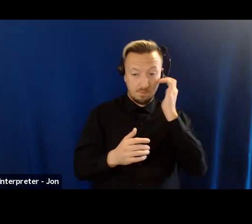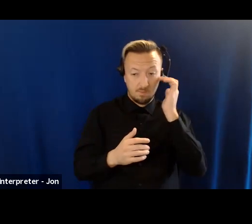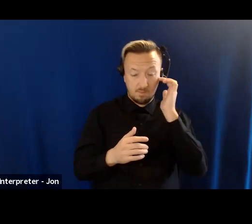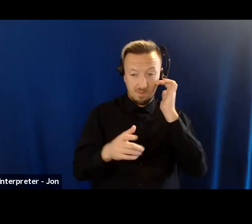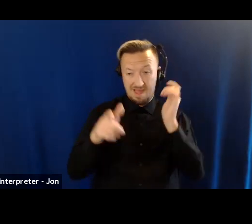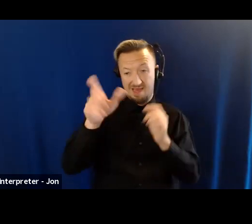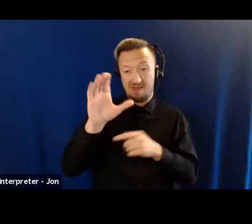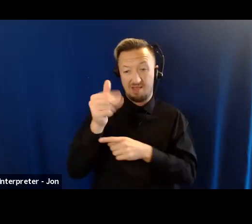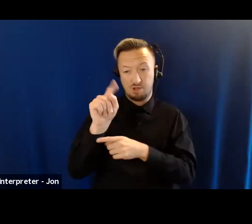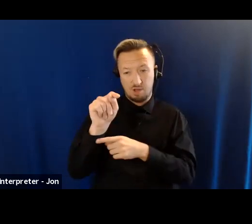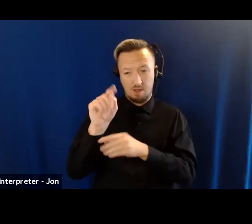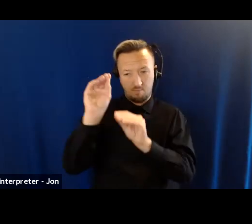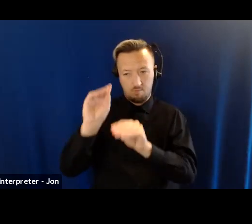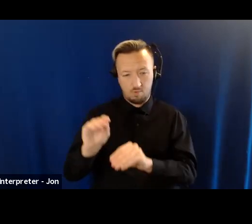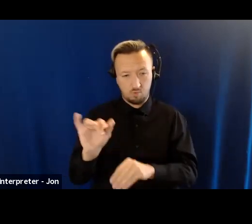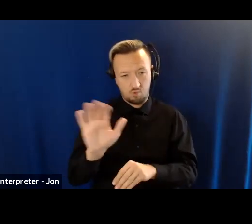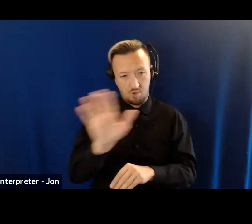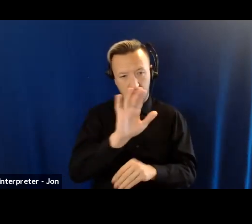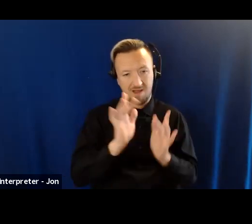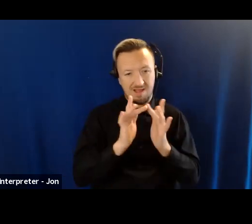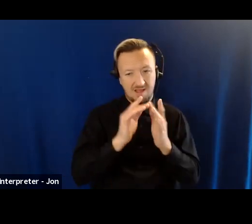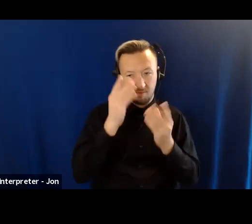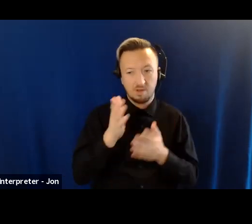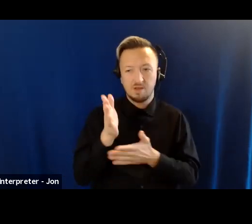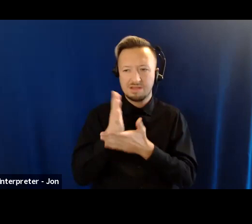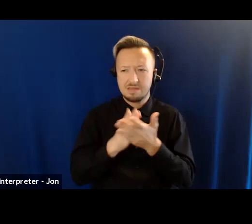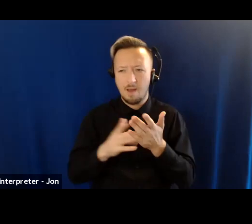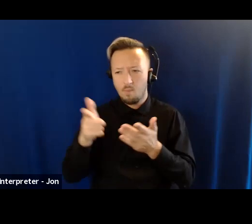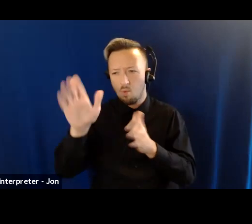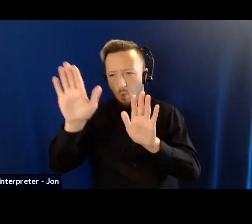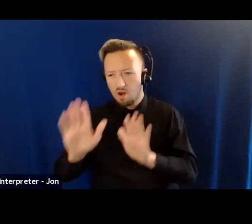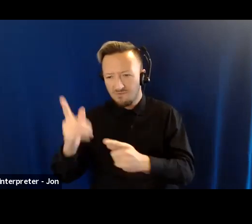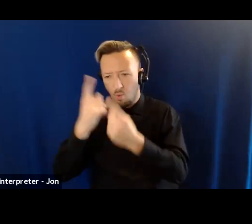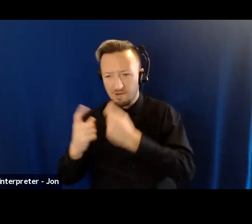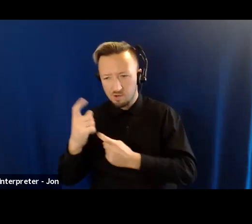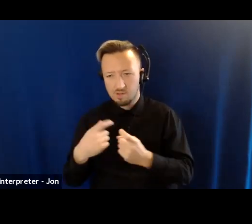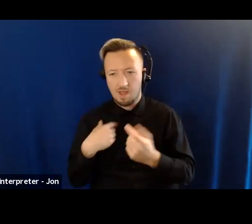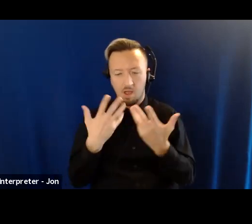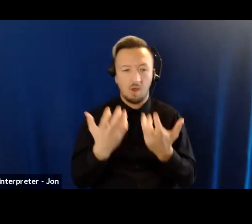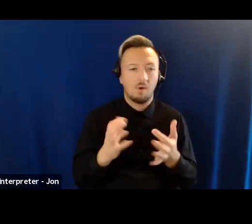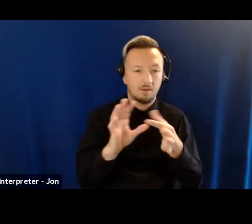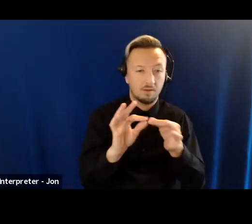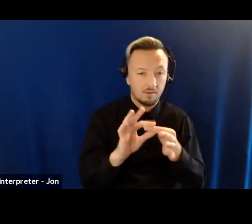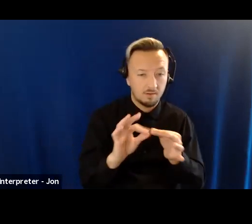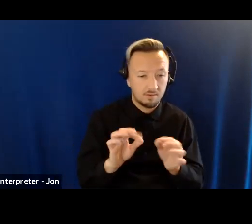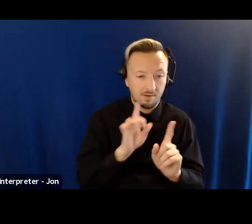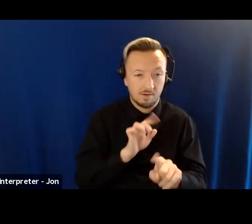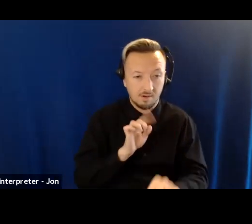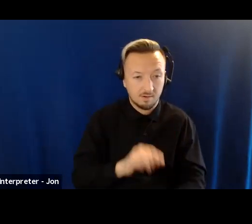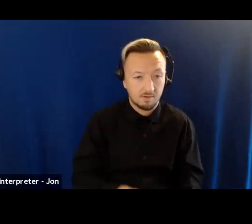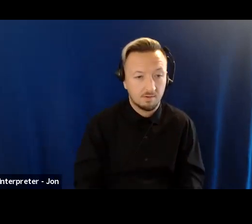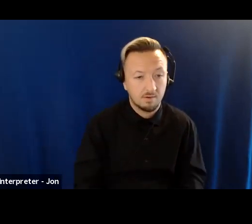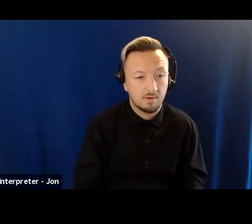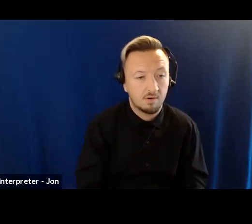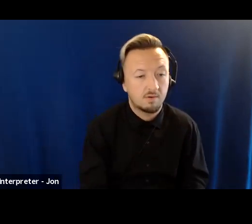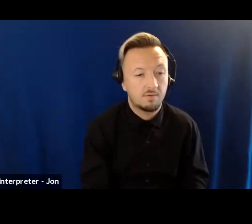well. But with that, I want to make sure we address some of these great questions that are in the chat or in the Q&A. We have a couple questions. So